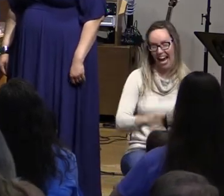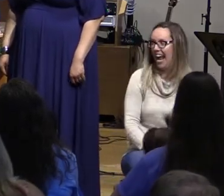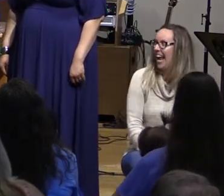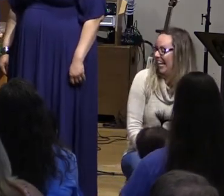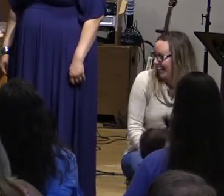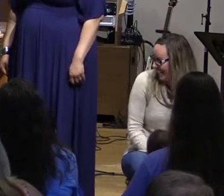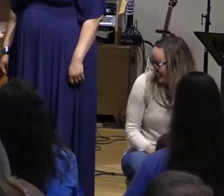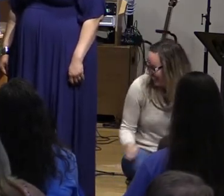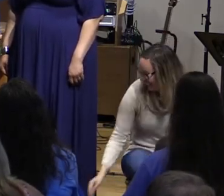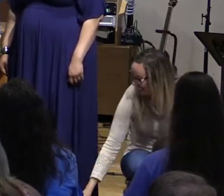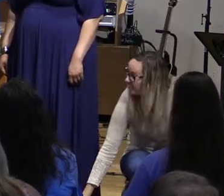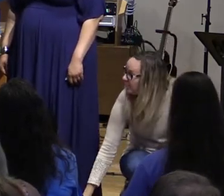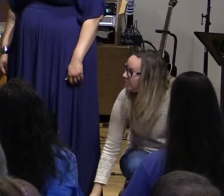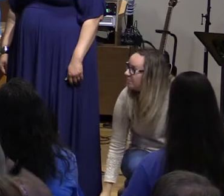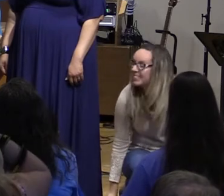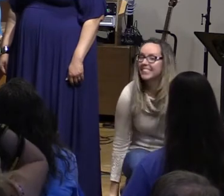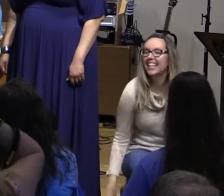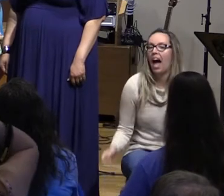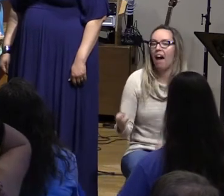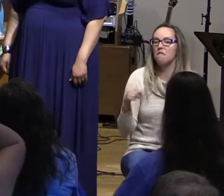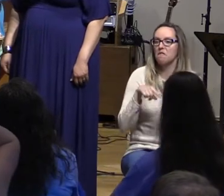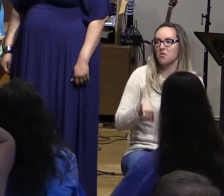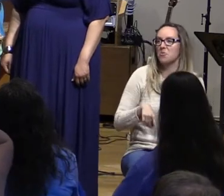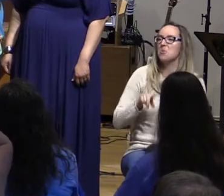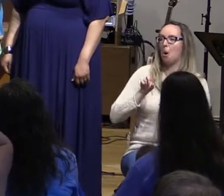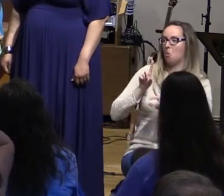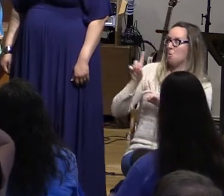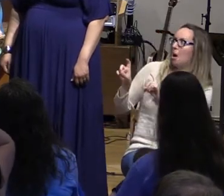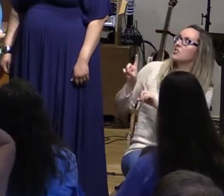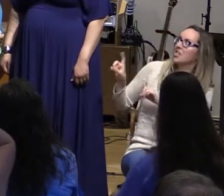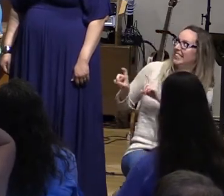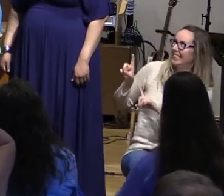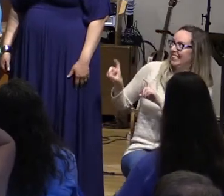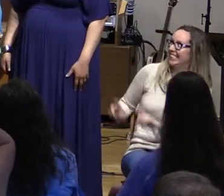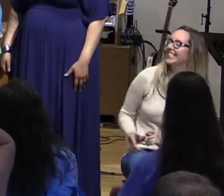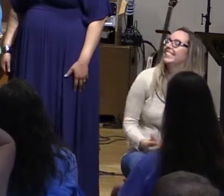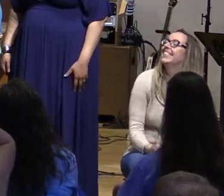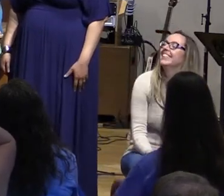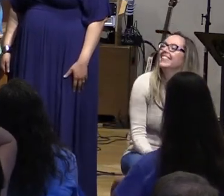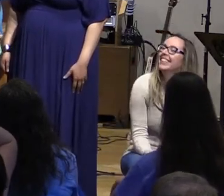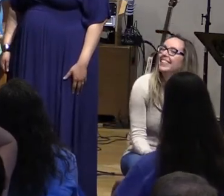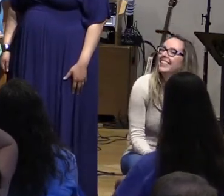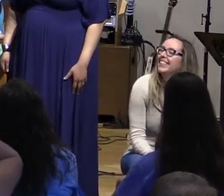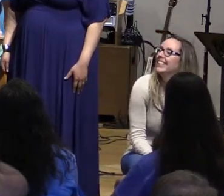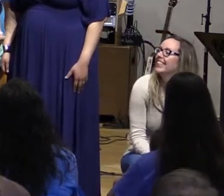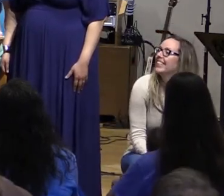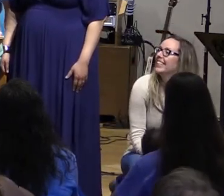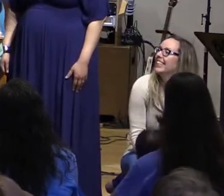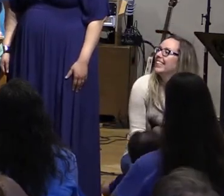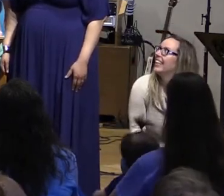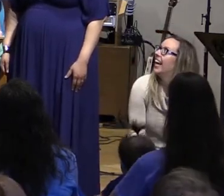So I've got a few questions to ask of you all.